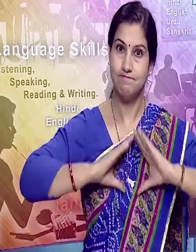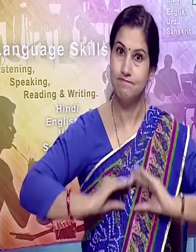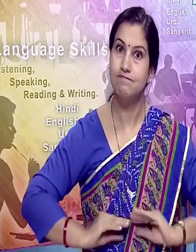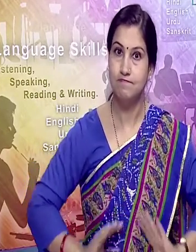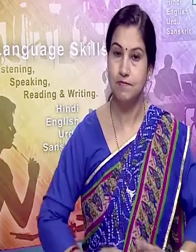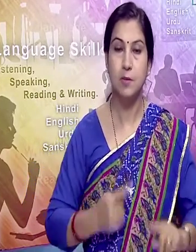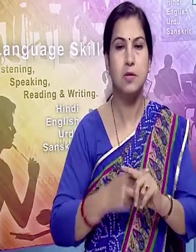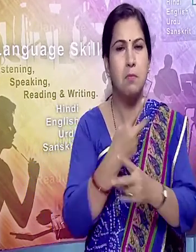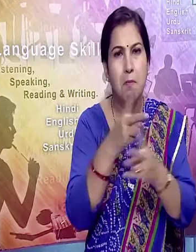other things.